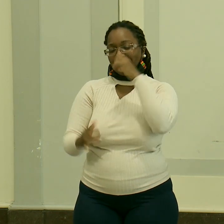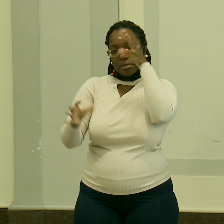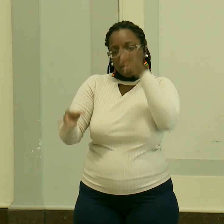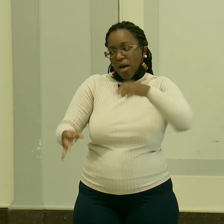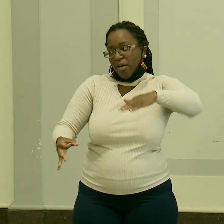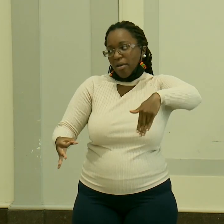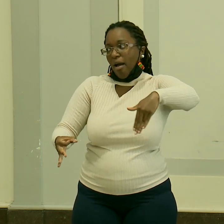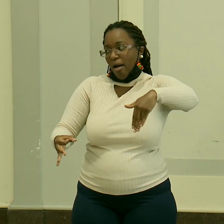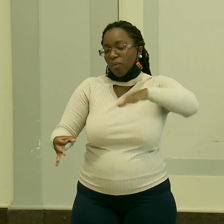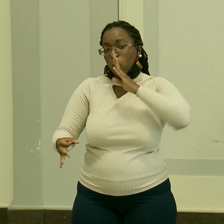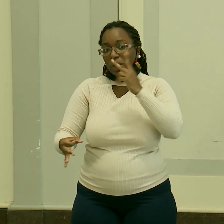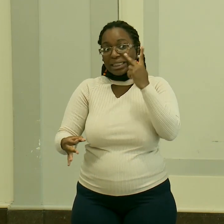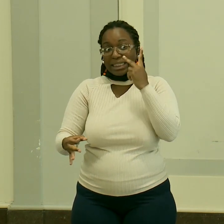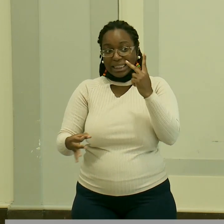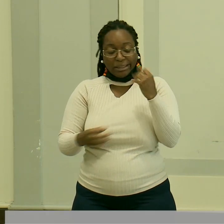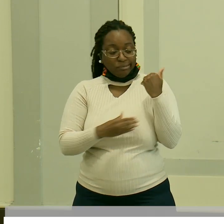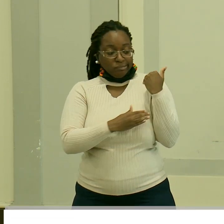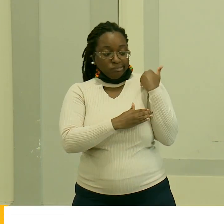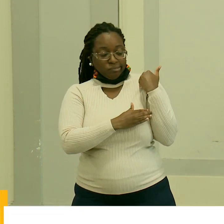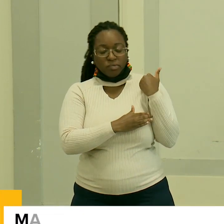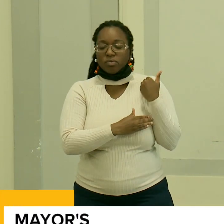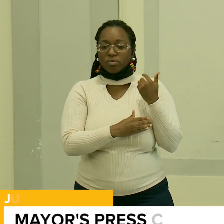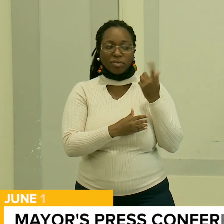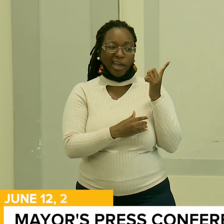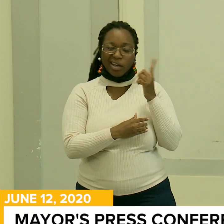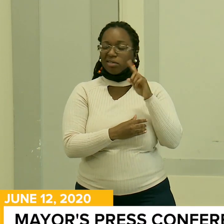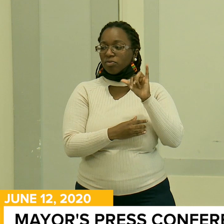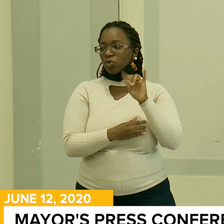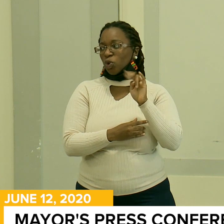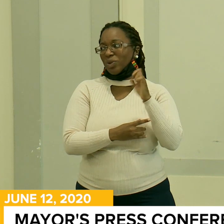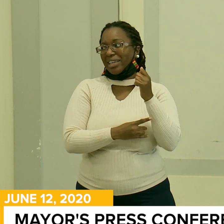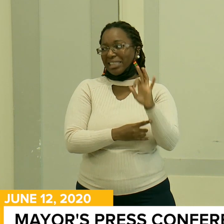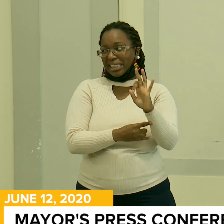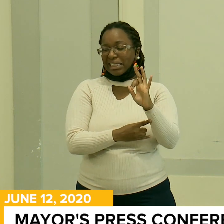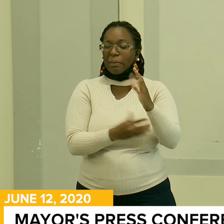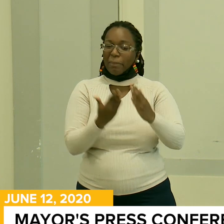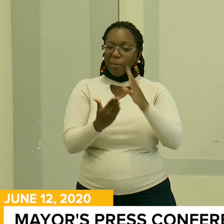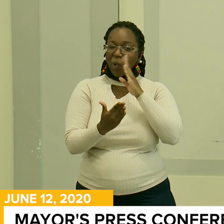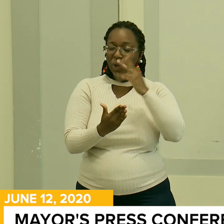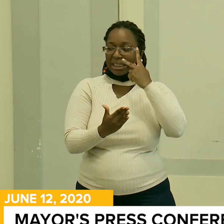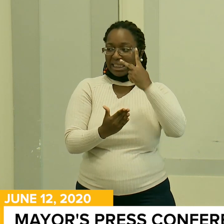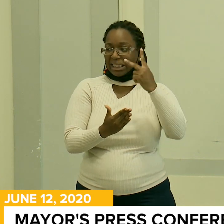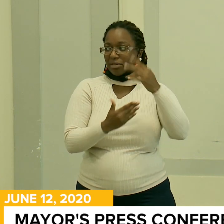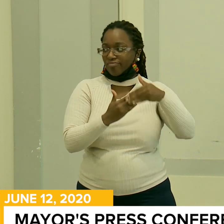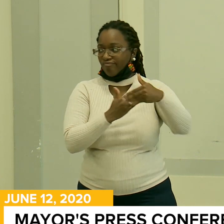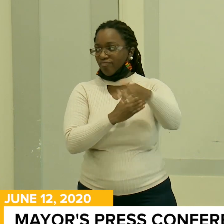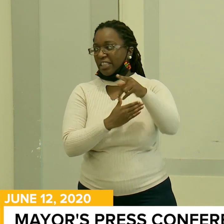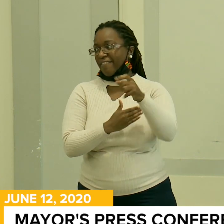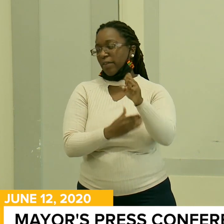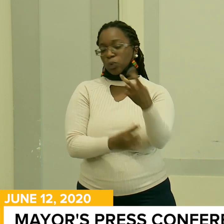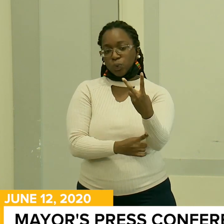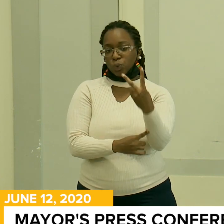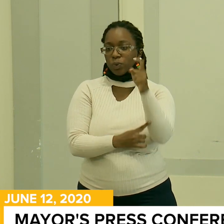would, look at the 19th as the governor has stated for his reopening plan. We'd like to see more days of data.